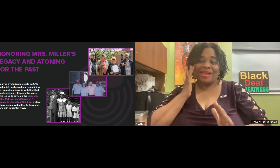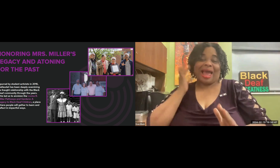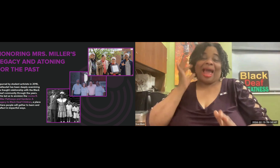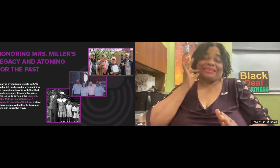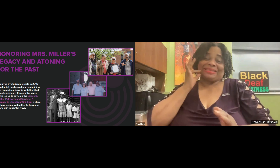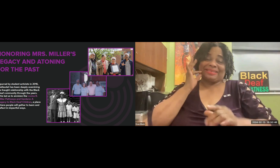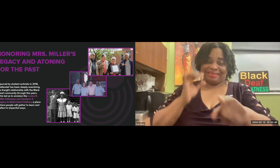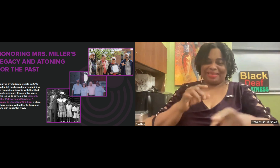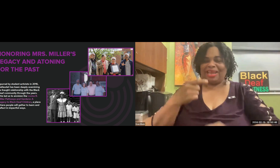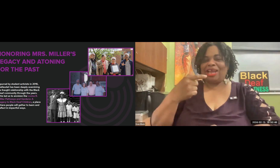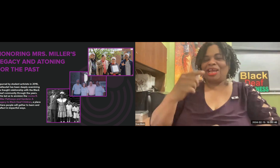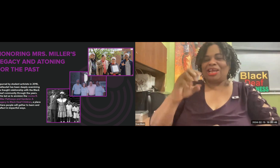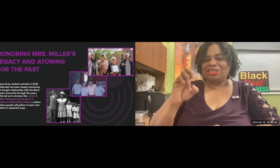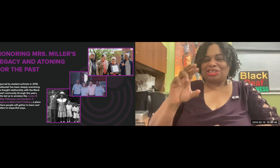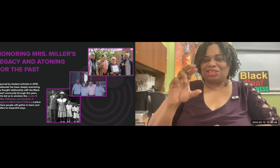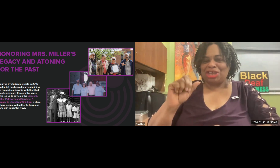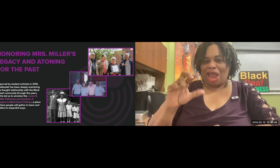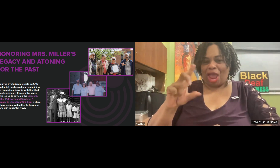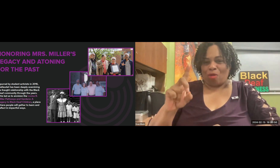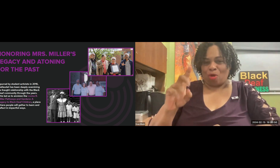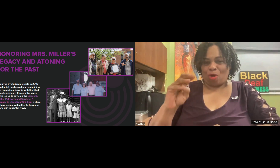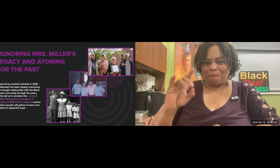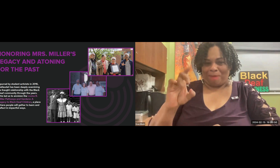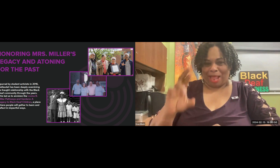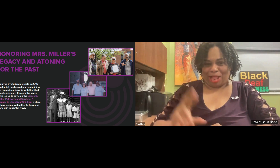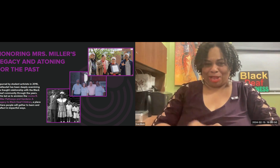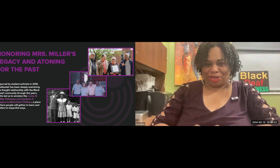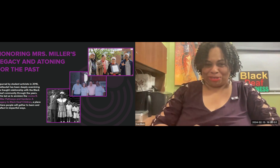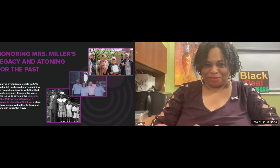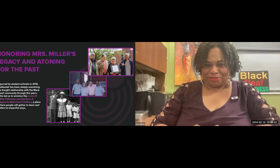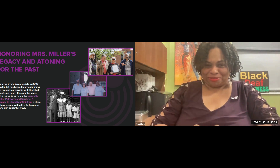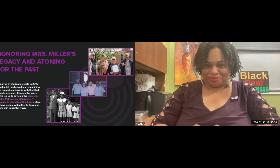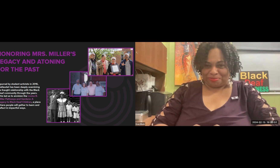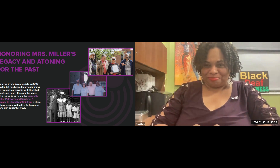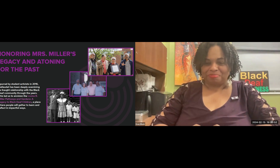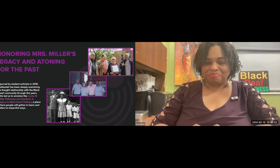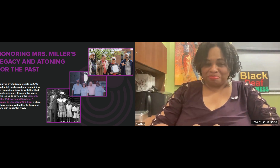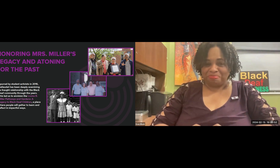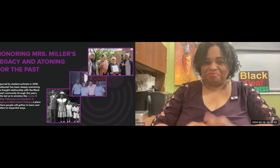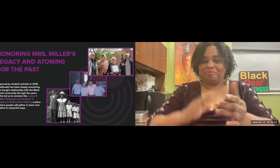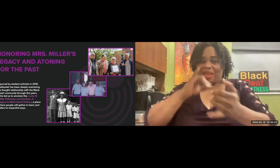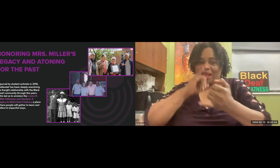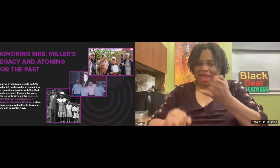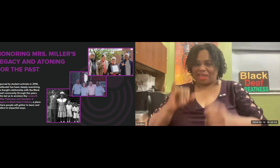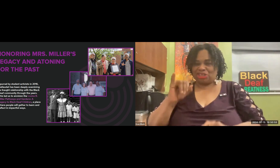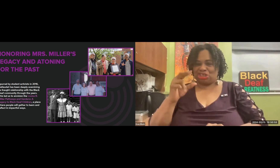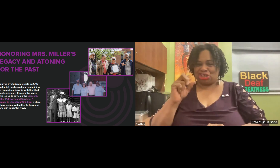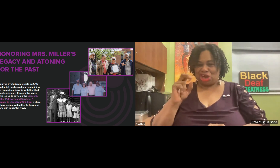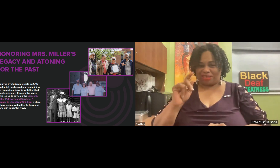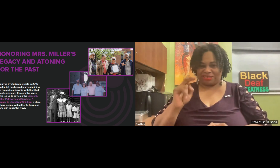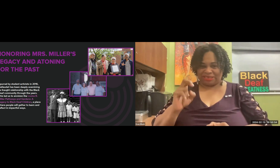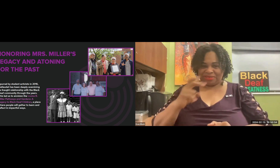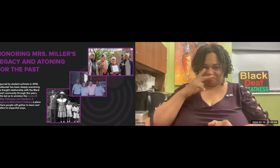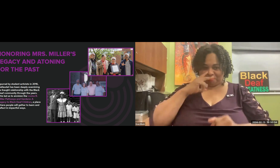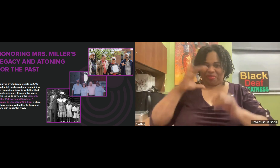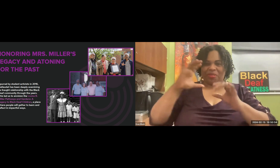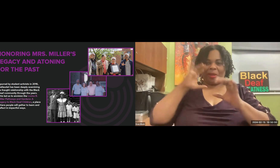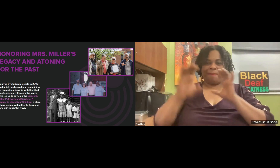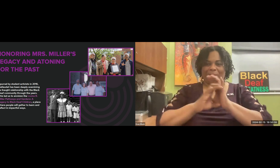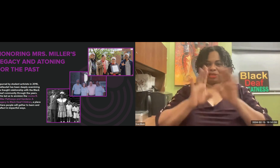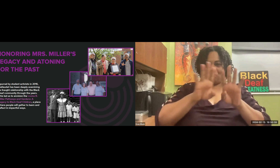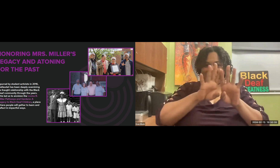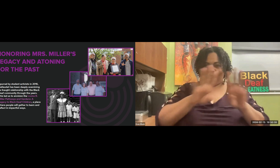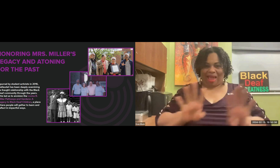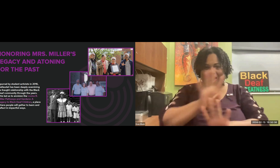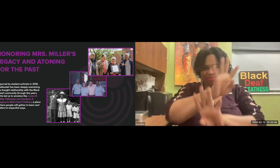Carol Miller. The light-skinned little boy next to her is Gerald Miller. And then the